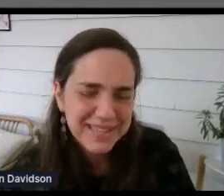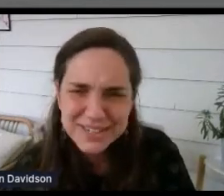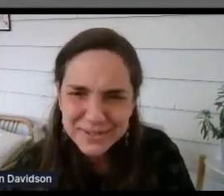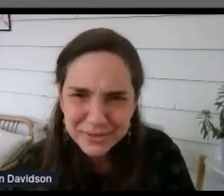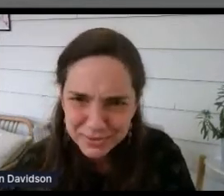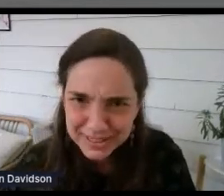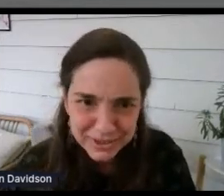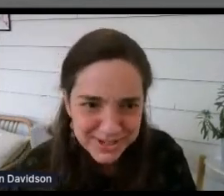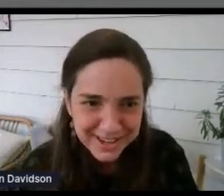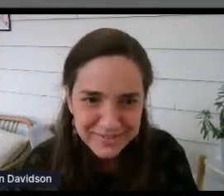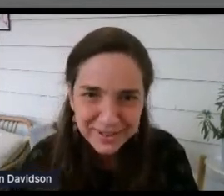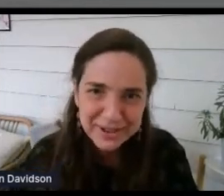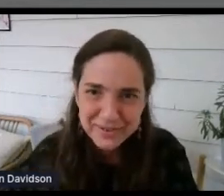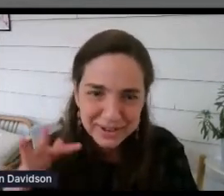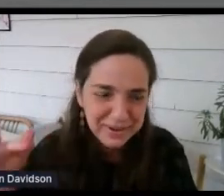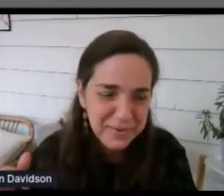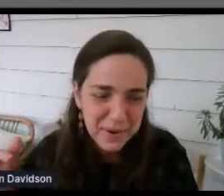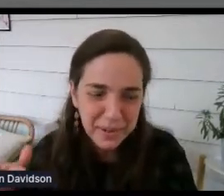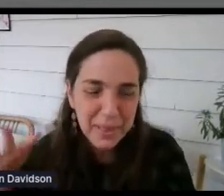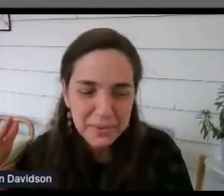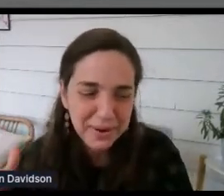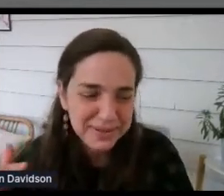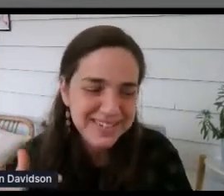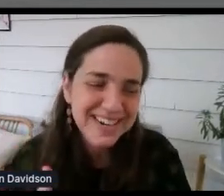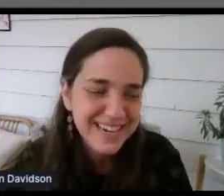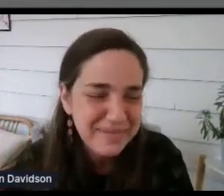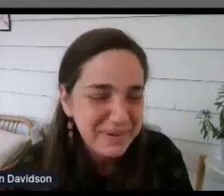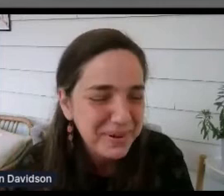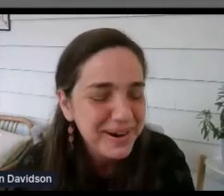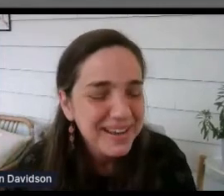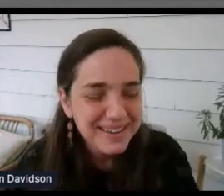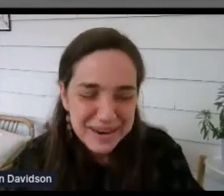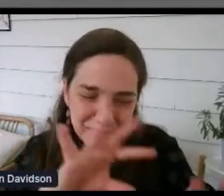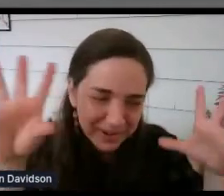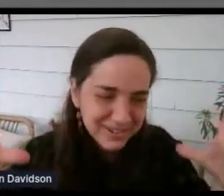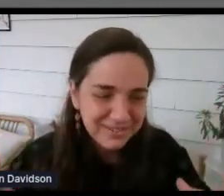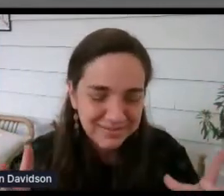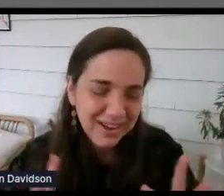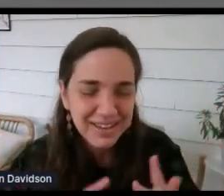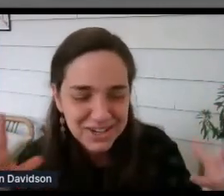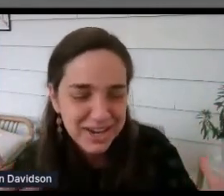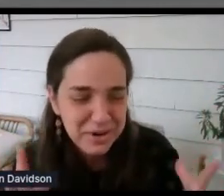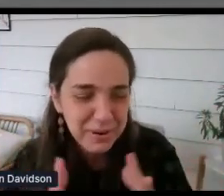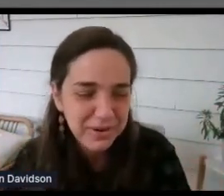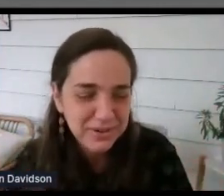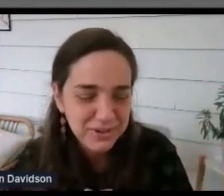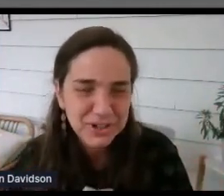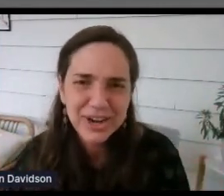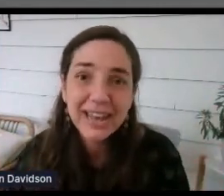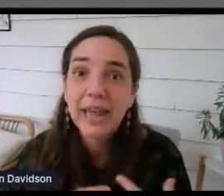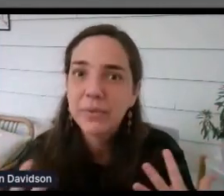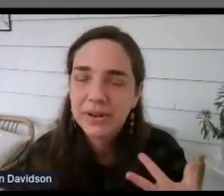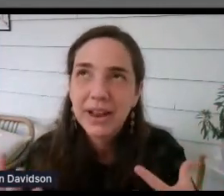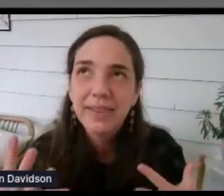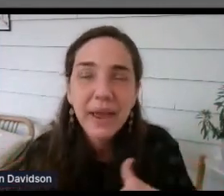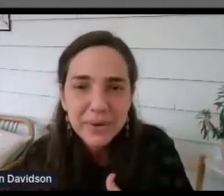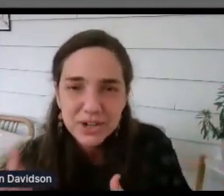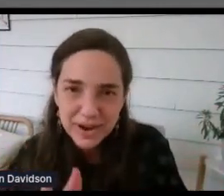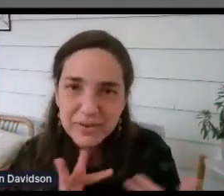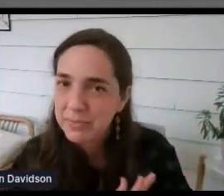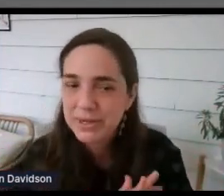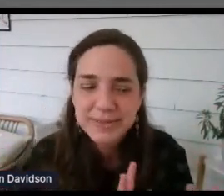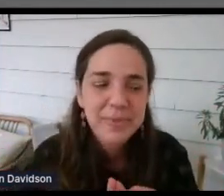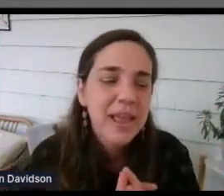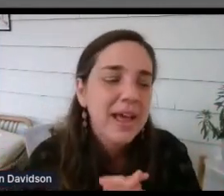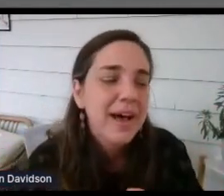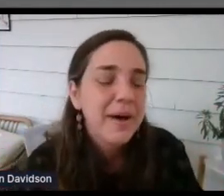I still find it really interesting. I feel like if I had a clone, I would study number cognition and numerical structure and language